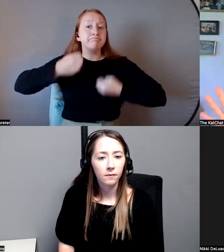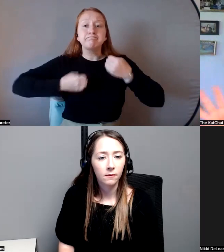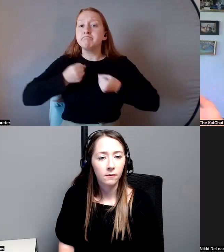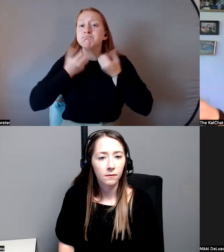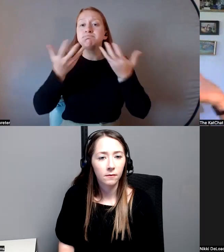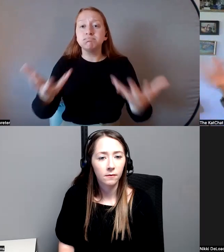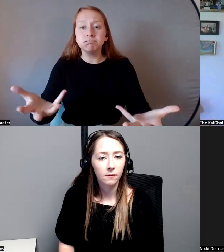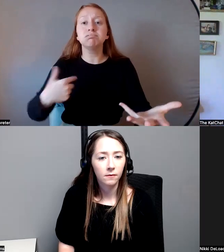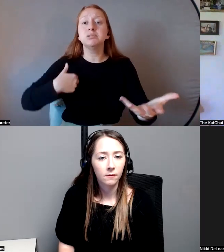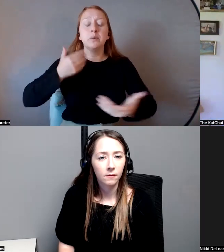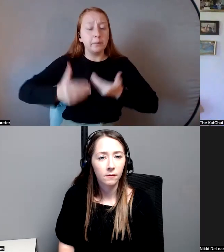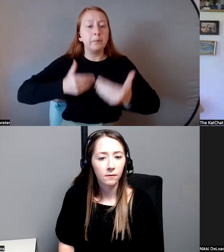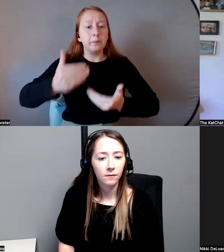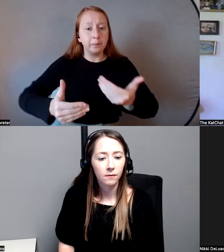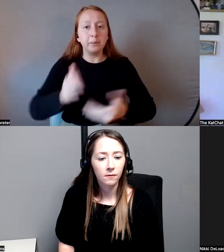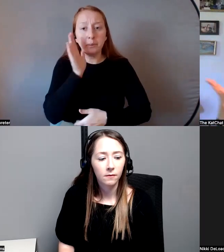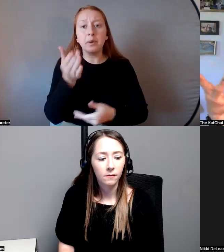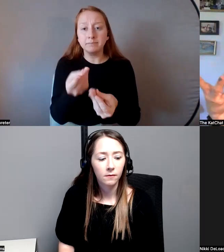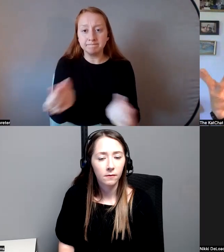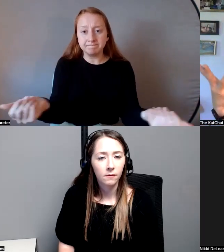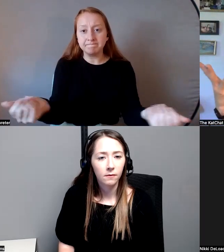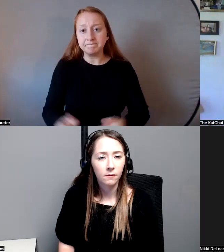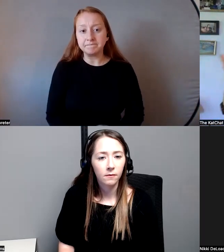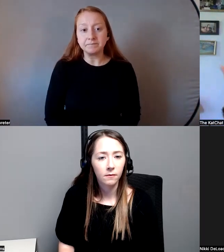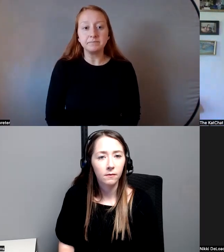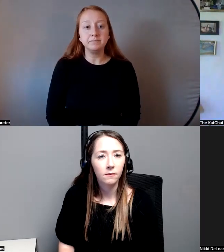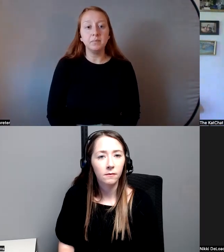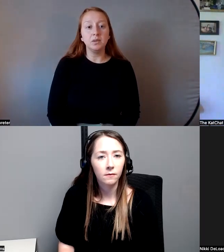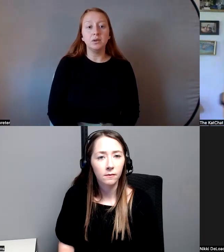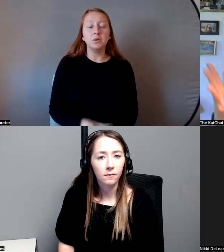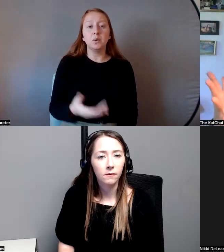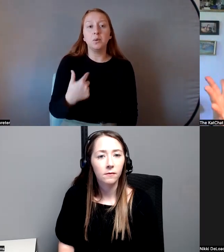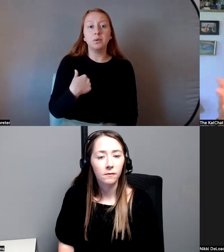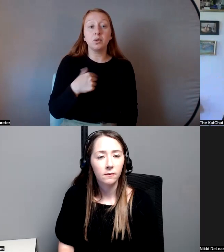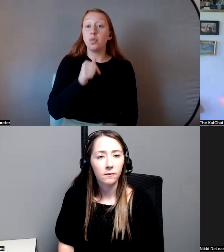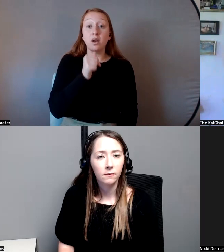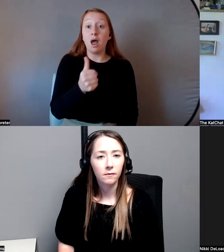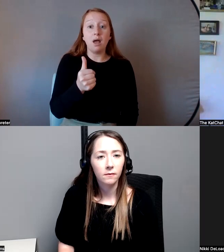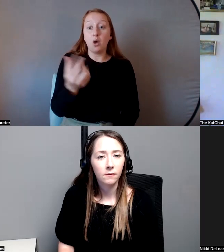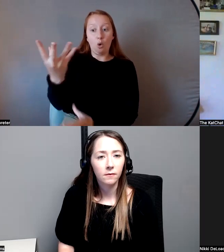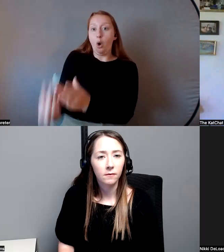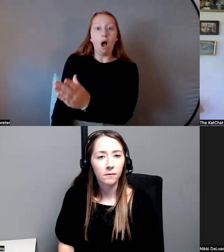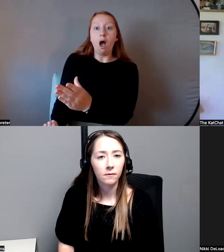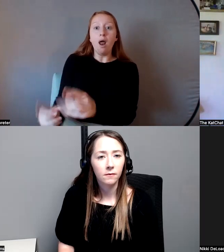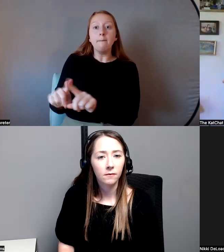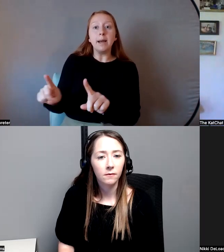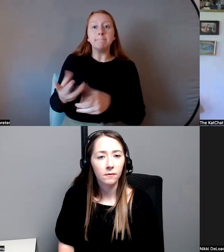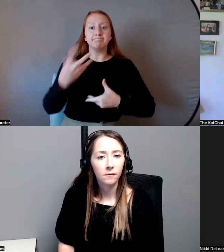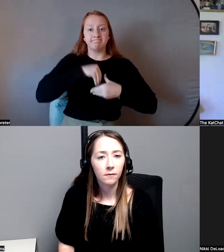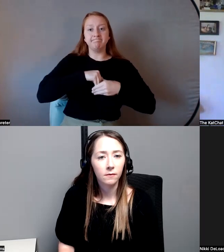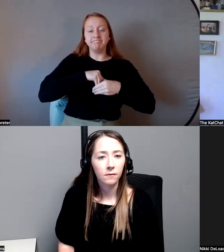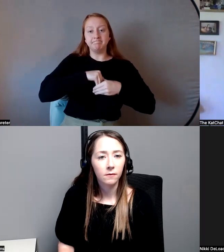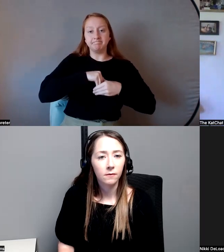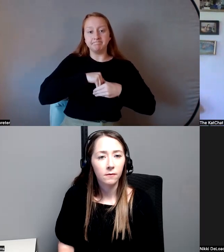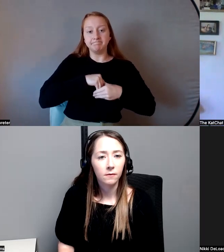be okay. They're all with us. I mean, they're not really gone. They're just with us. So